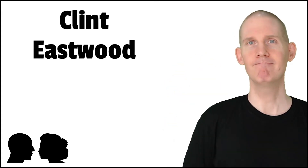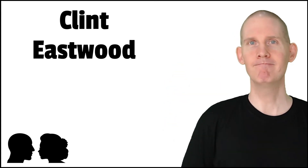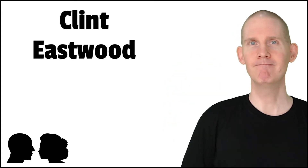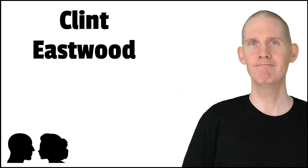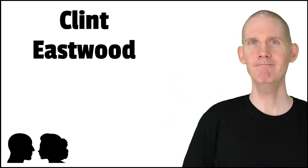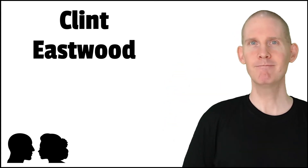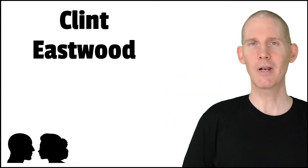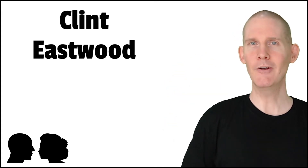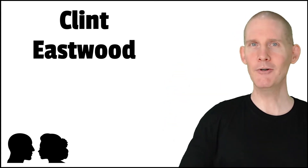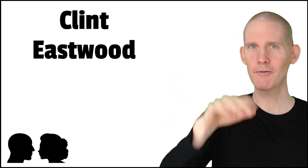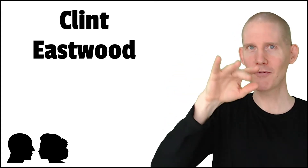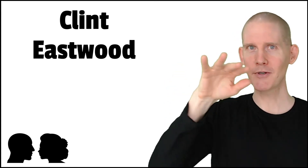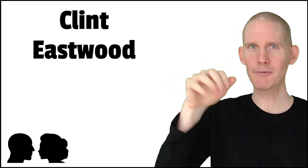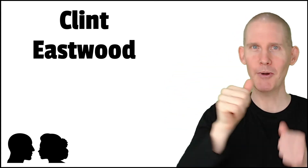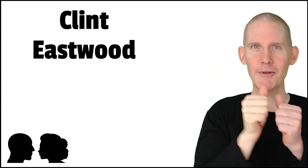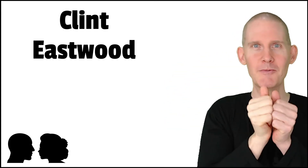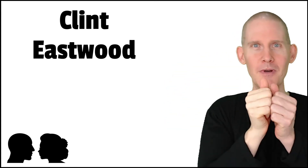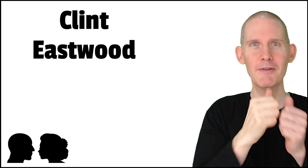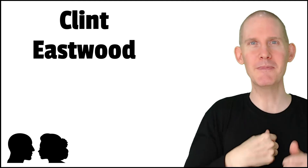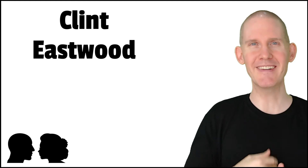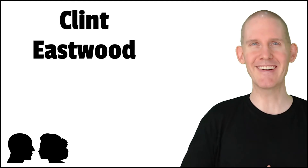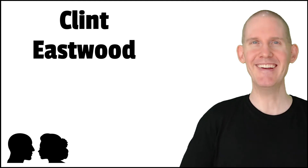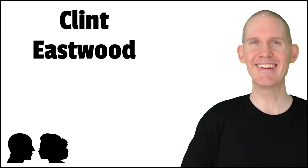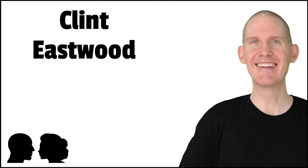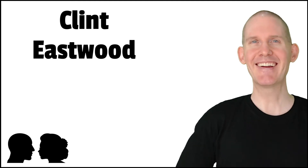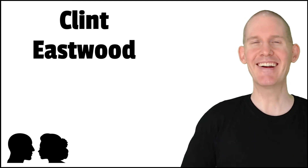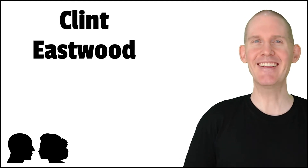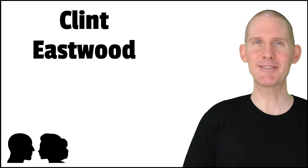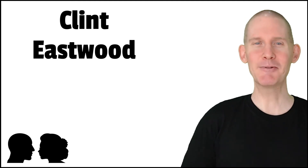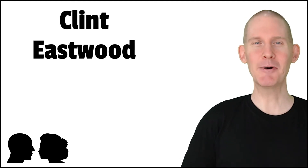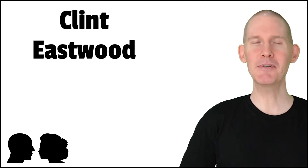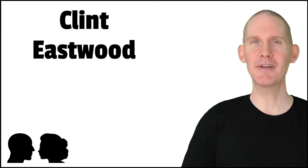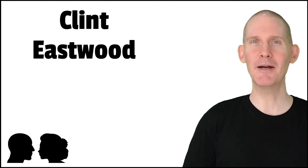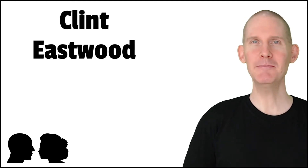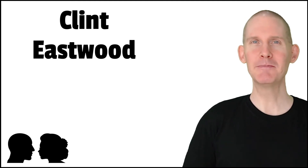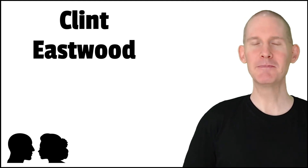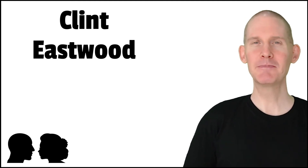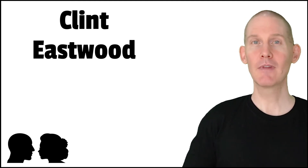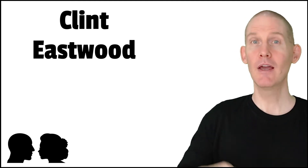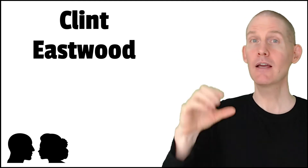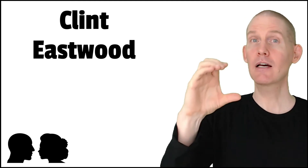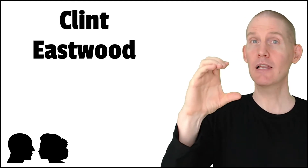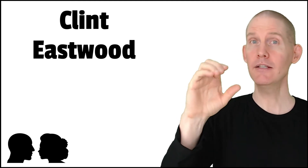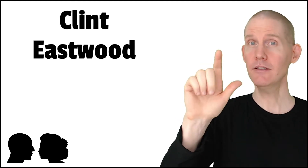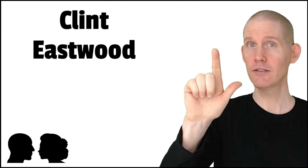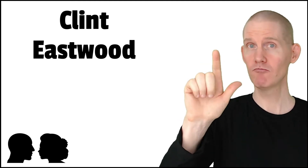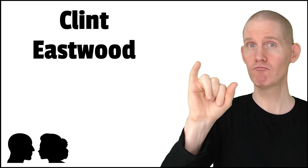And I know you're fingerspelling with me, right? All right, let's do one more time. Clint,